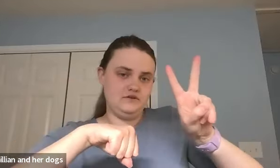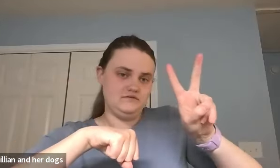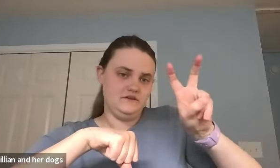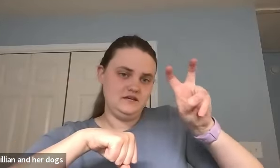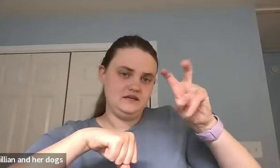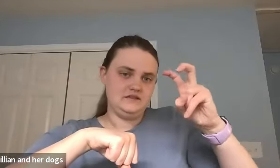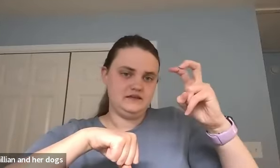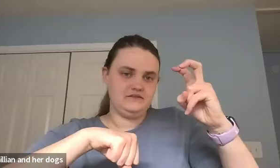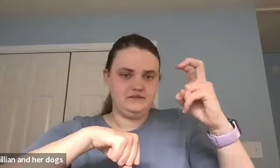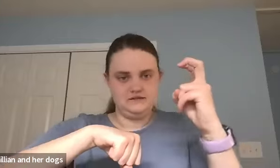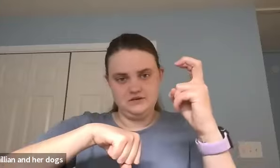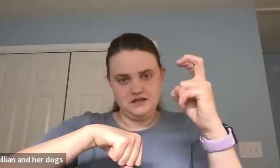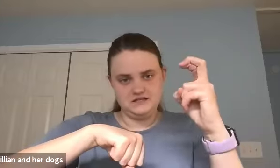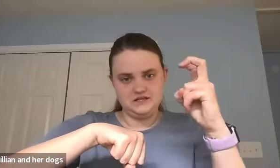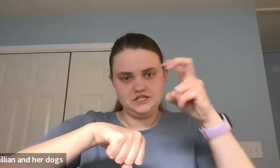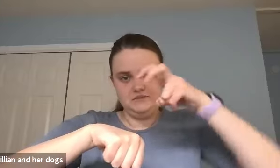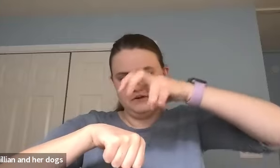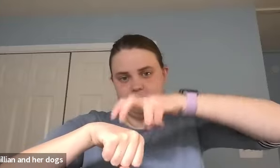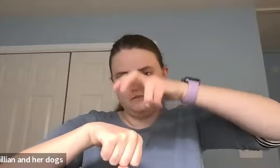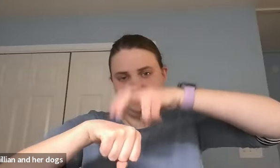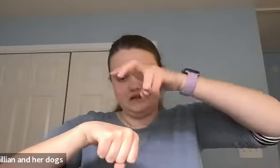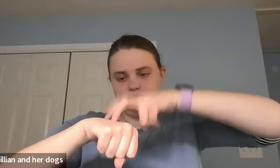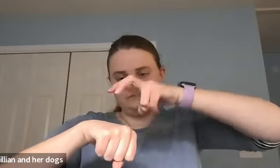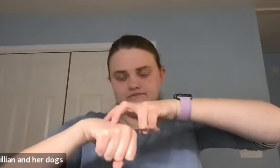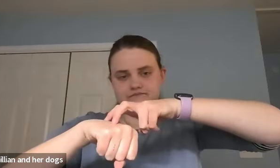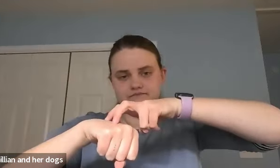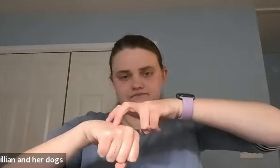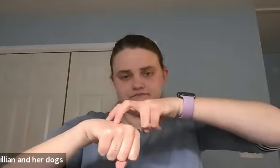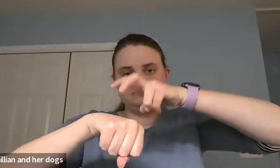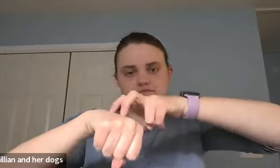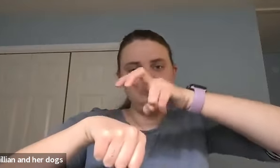your V in like the 2X kind of shape. Potato.